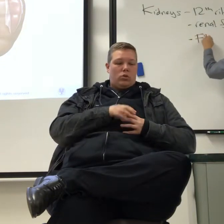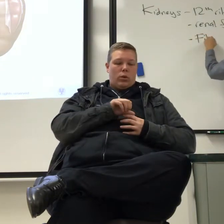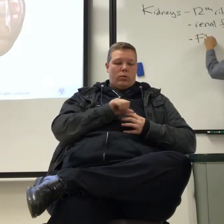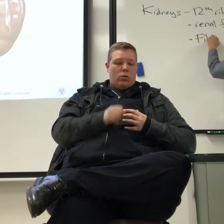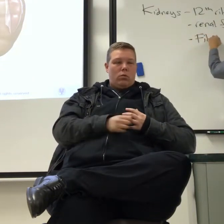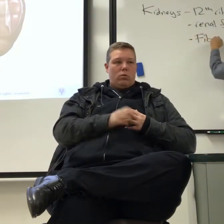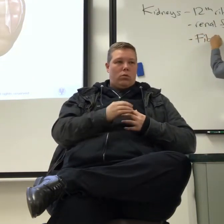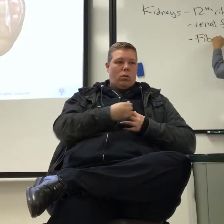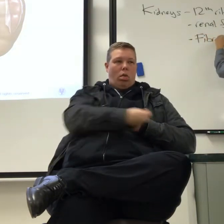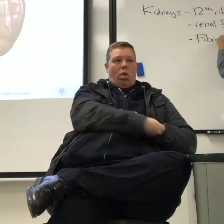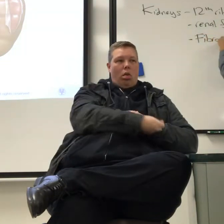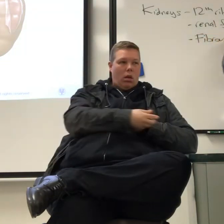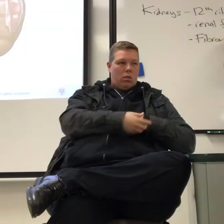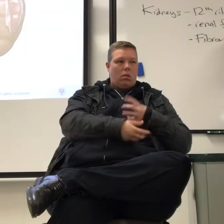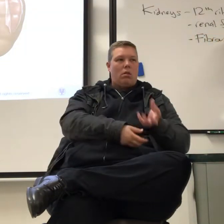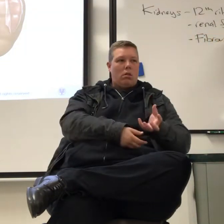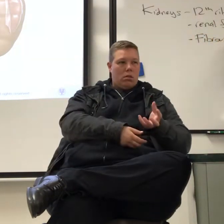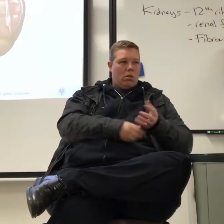Fibrous